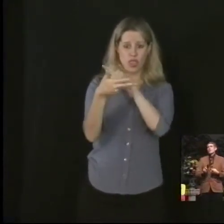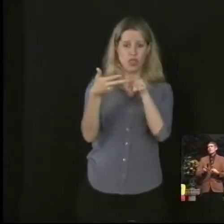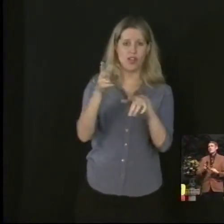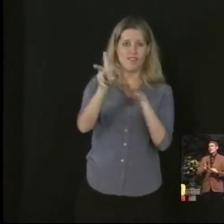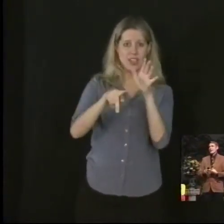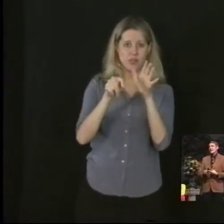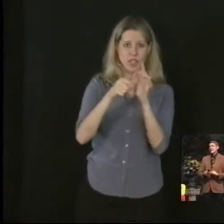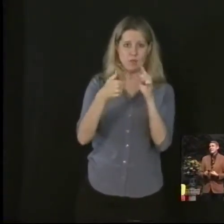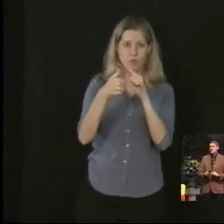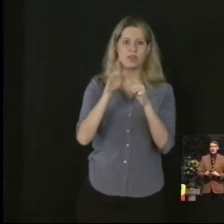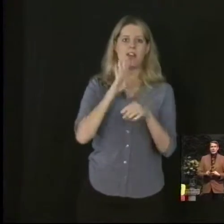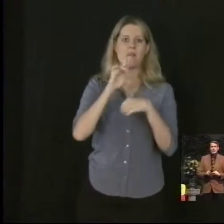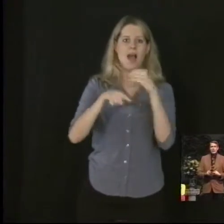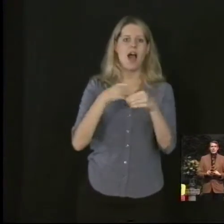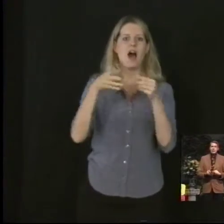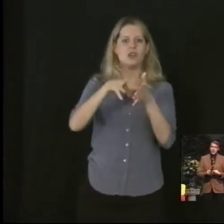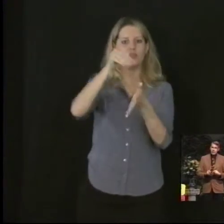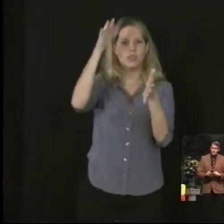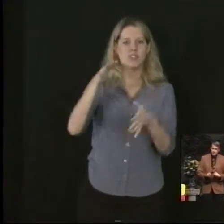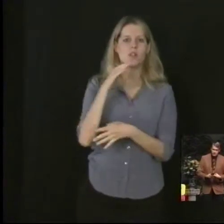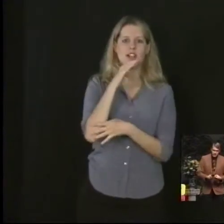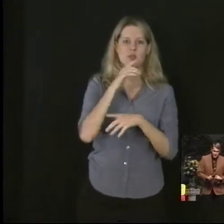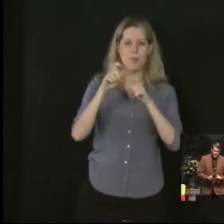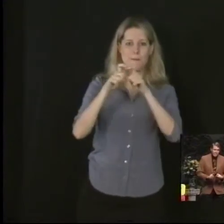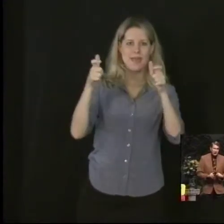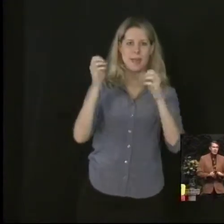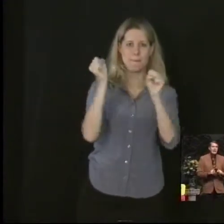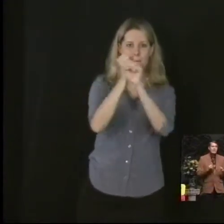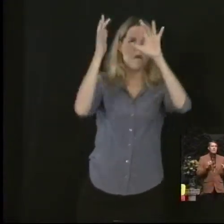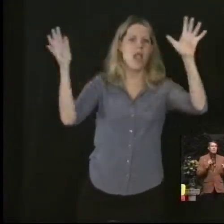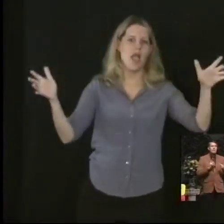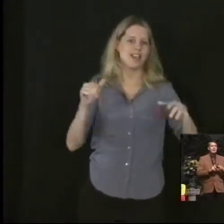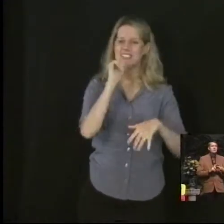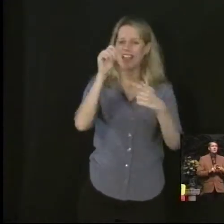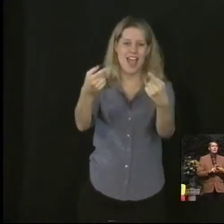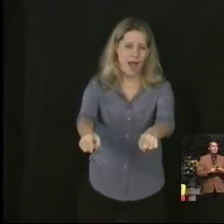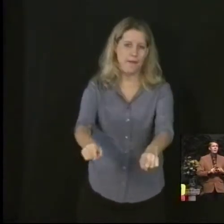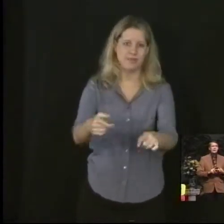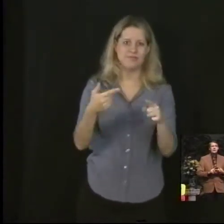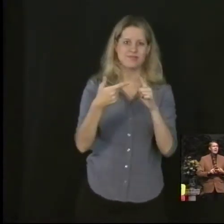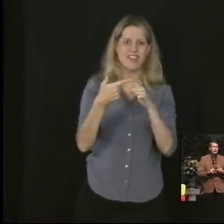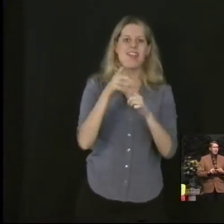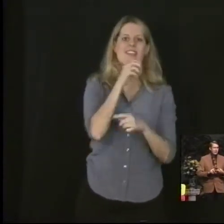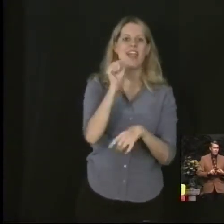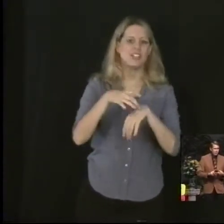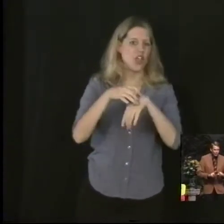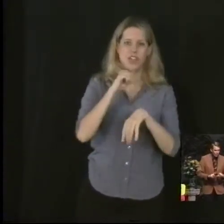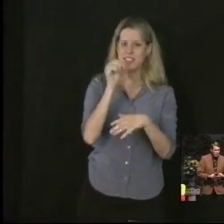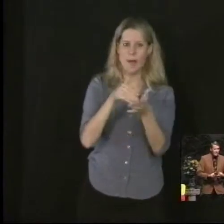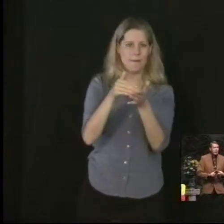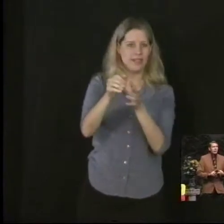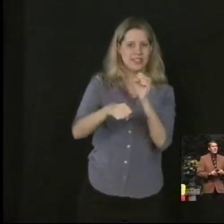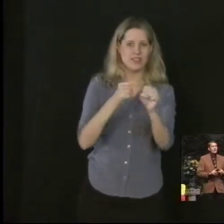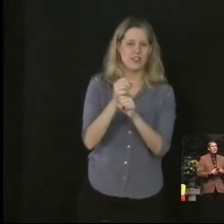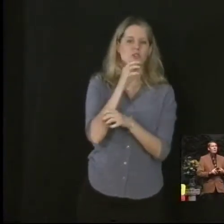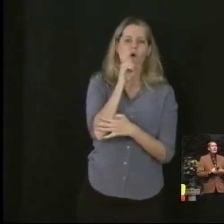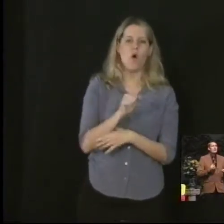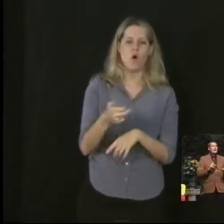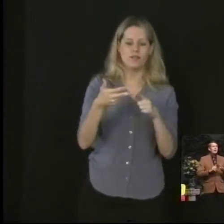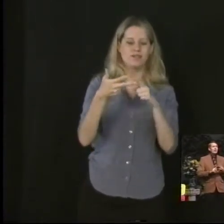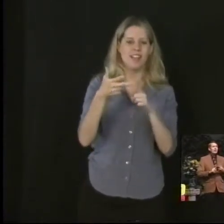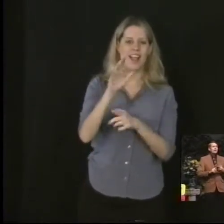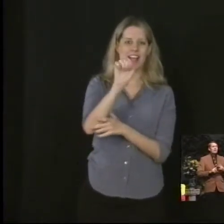lied to about the Big Bang. It's a big dud. It didn't happen. They're being lied to about the age of the earth. The earth is not billions of years old. They're being lied to